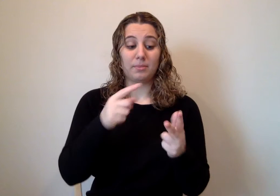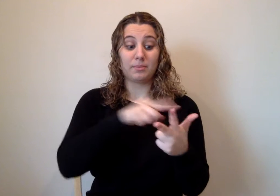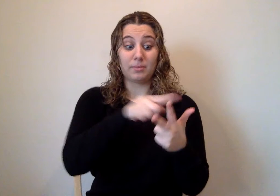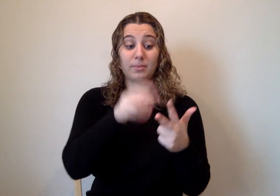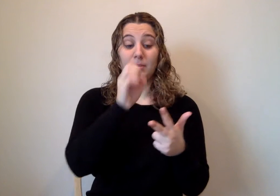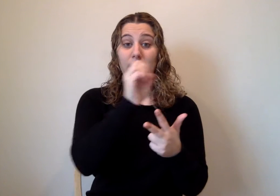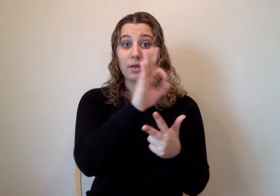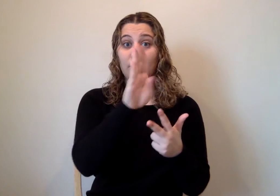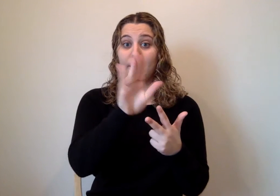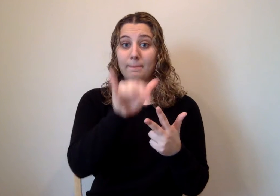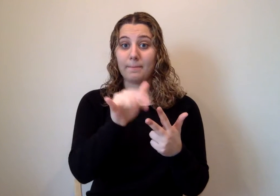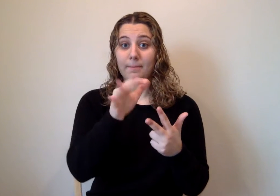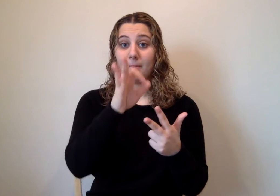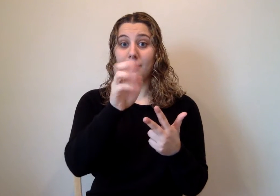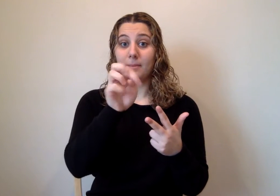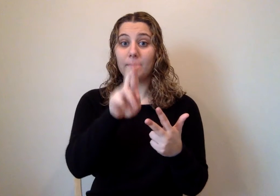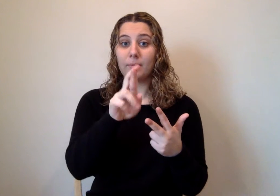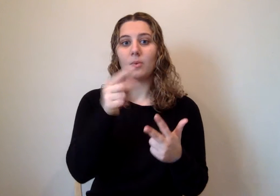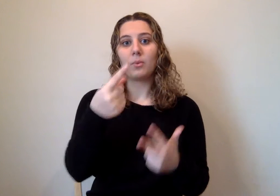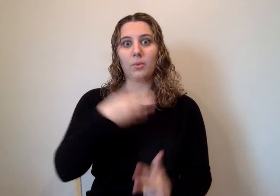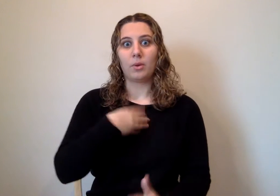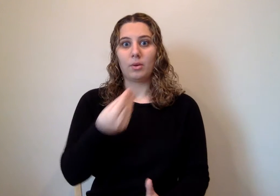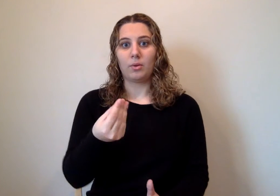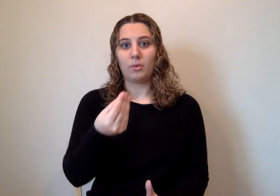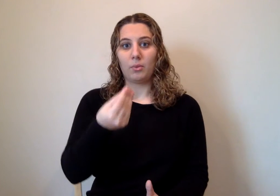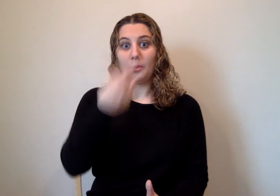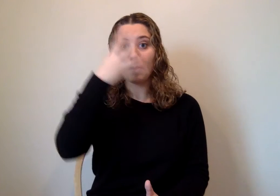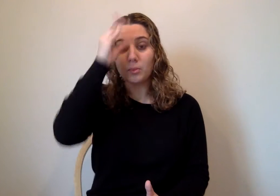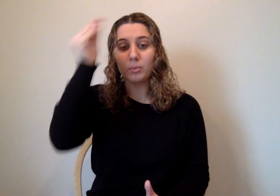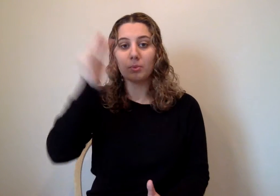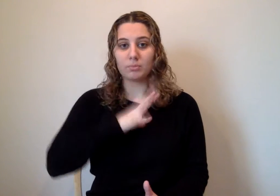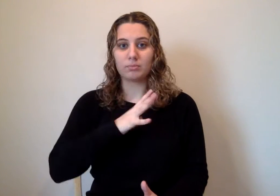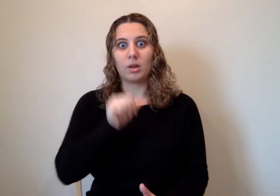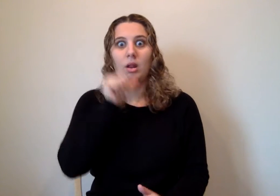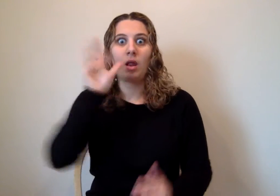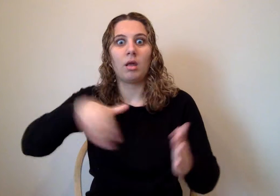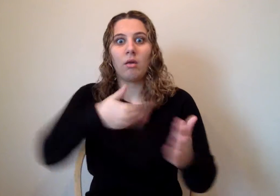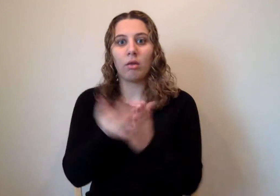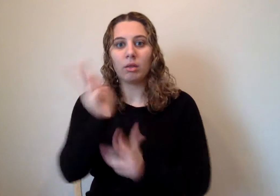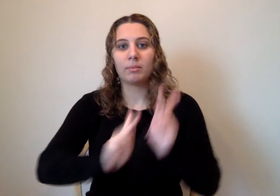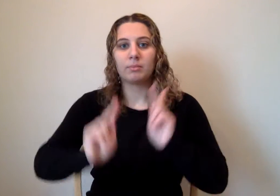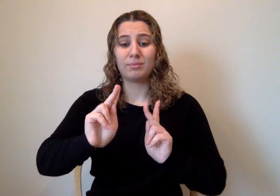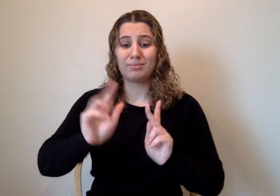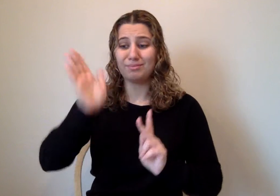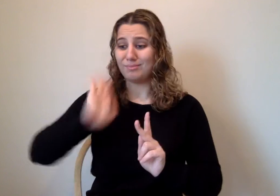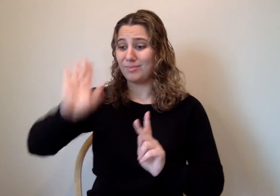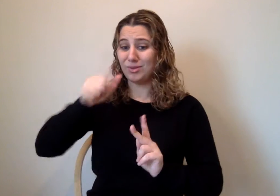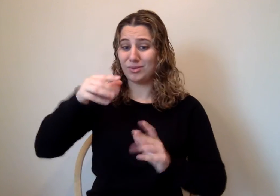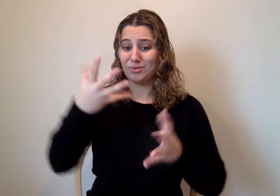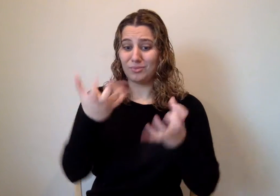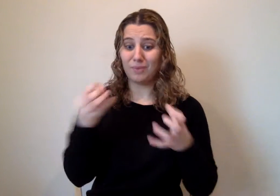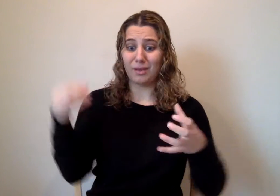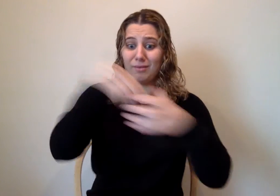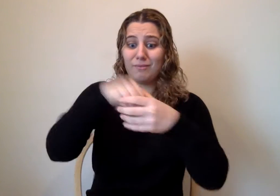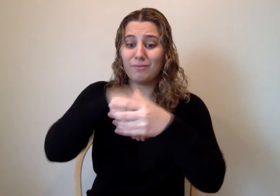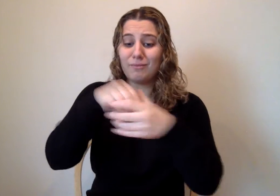so stringent as to include not only property owned, but a bank account as well. Now, with that in mind, how did we